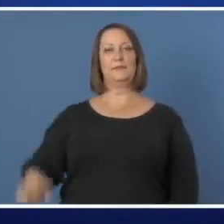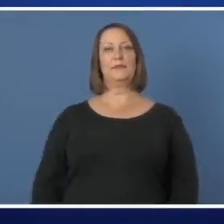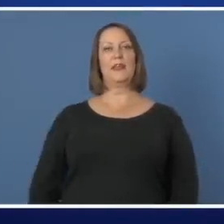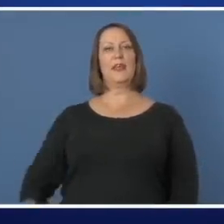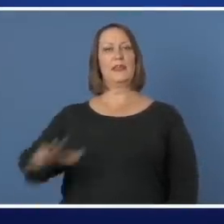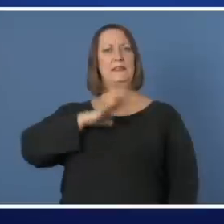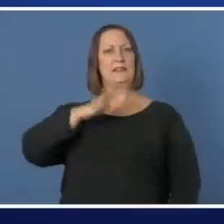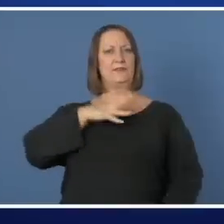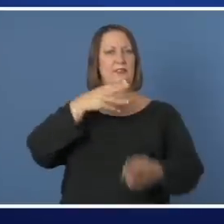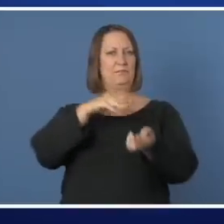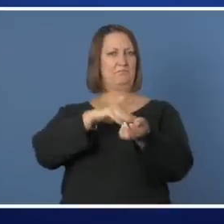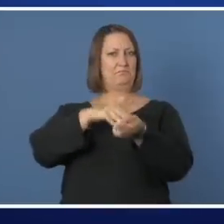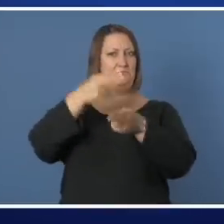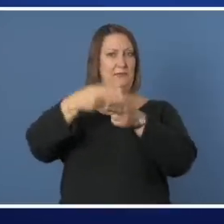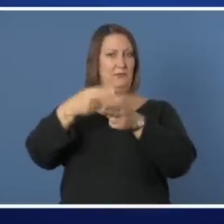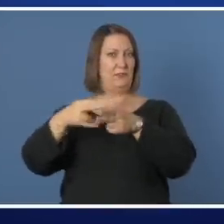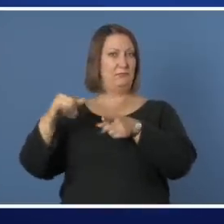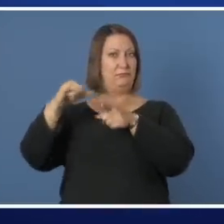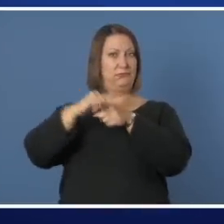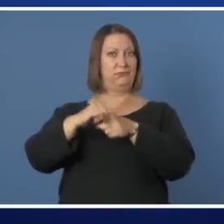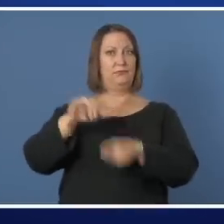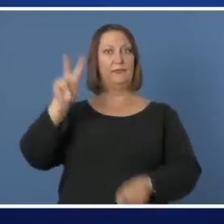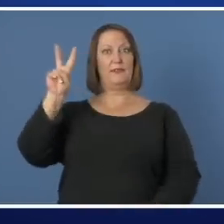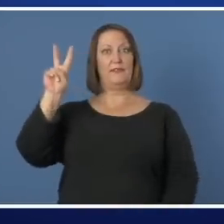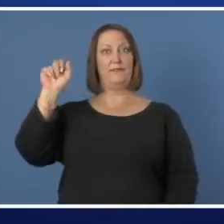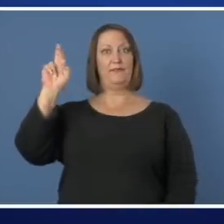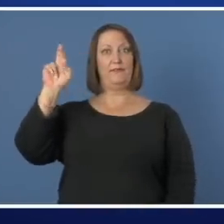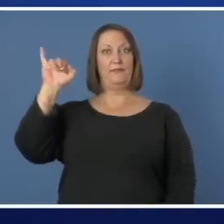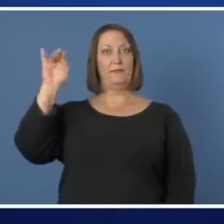smallpox variola virus